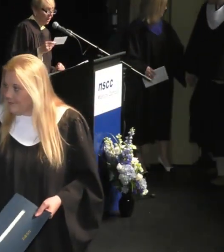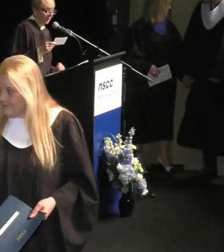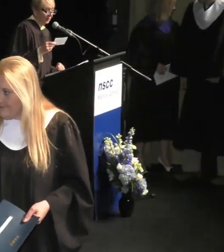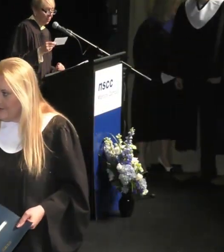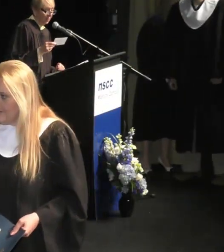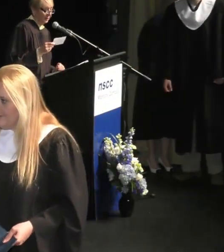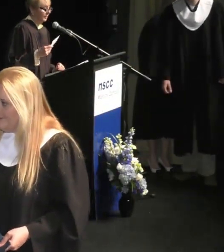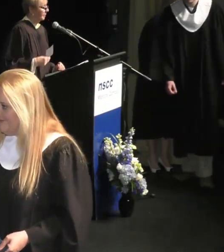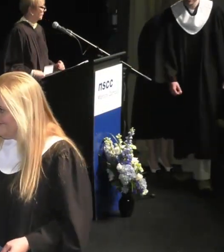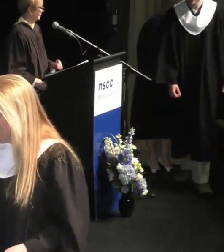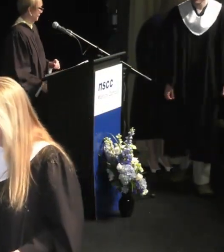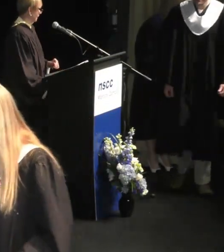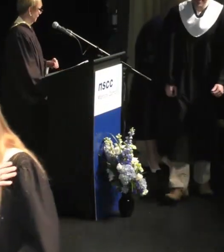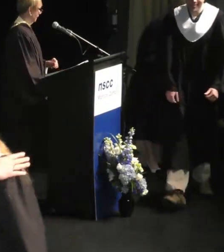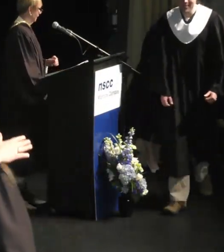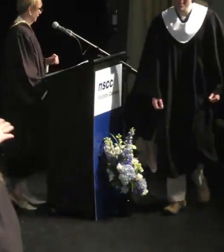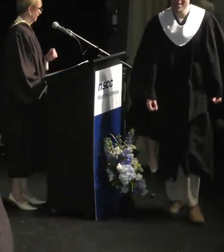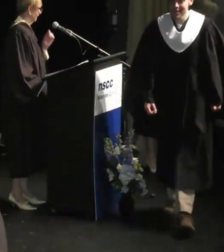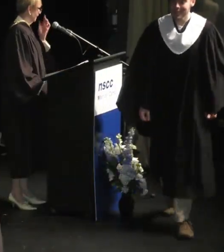Brian Gordon.